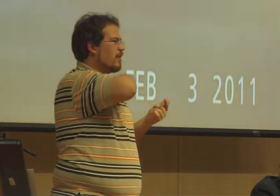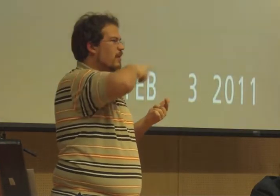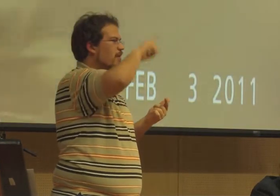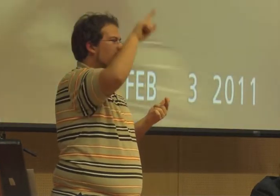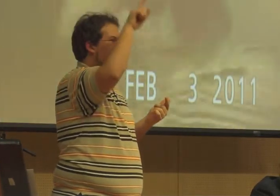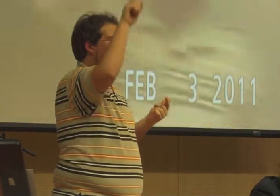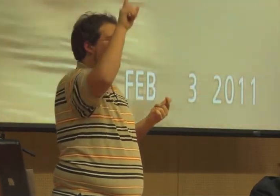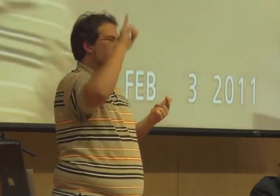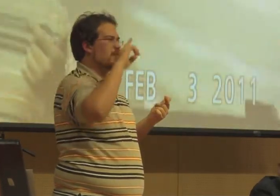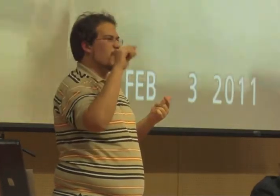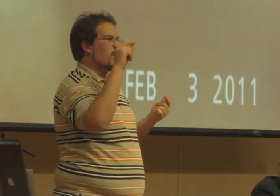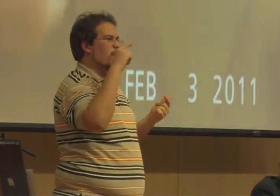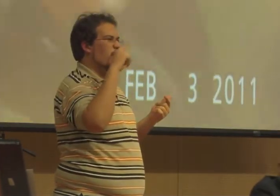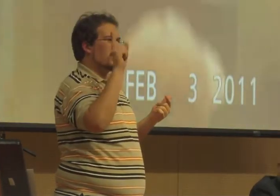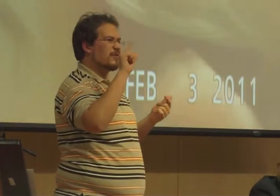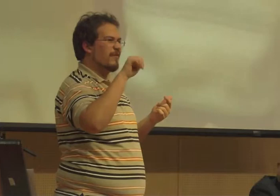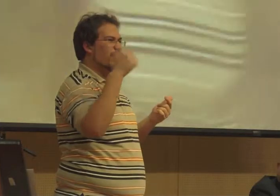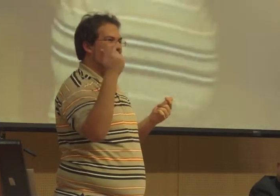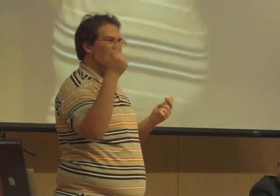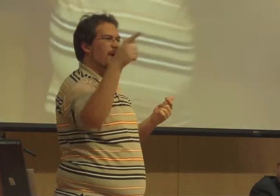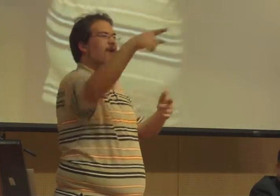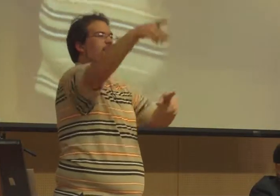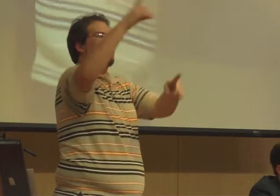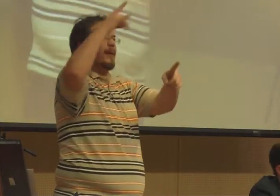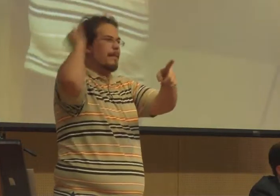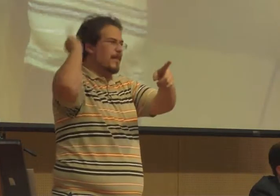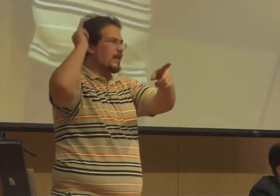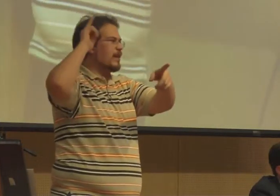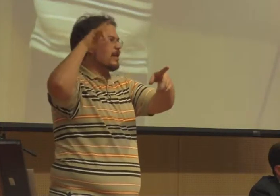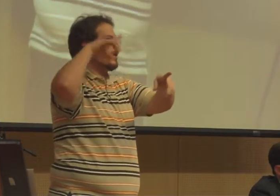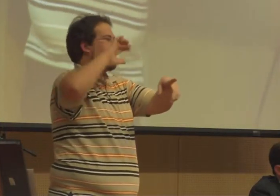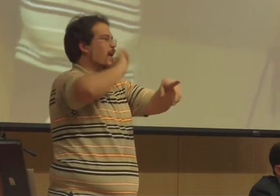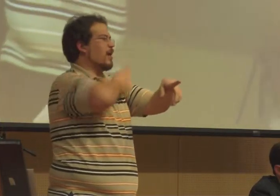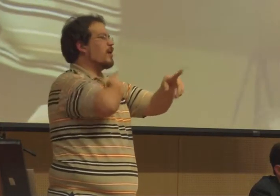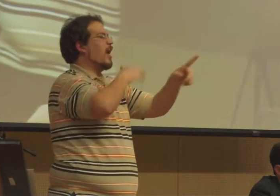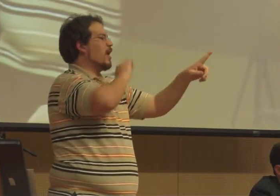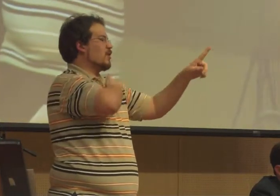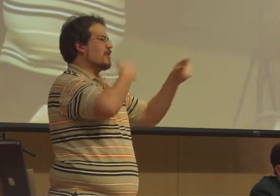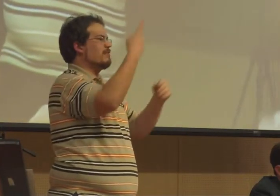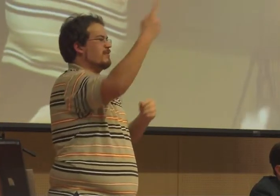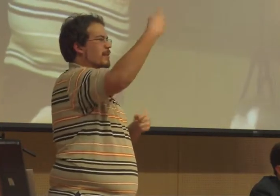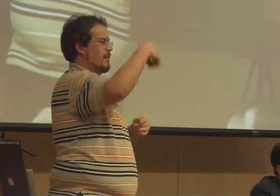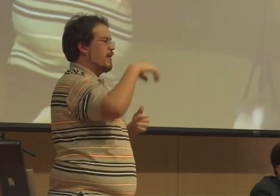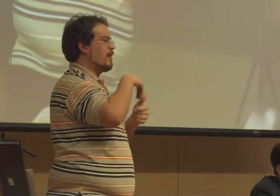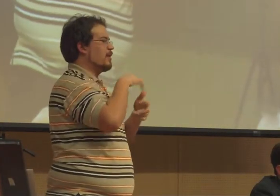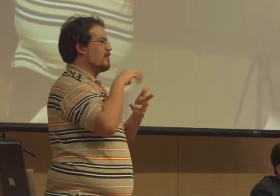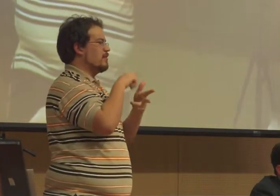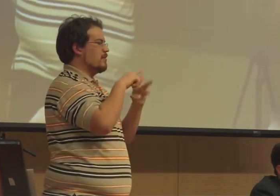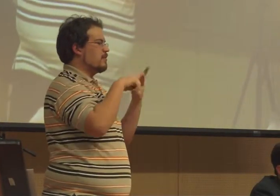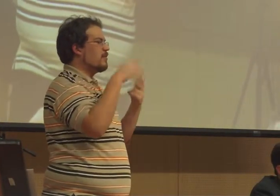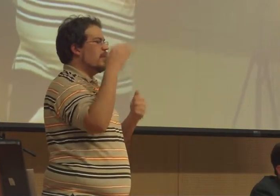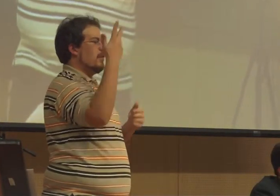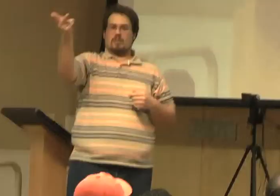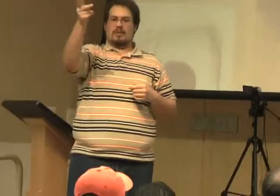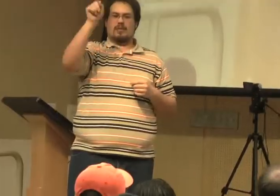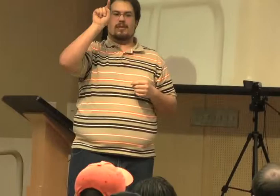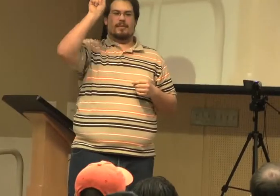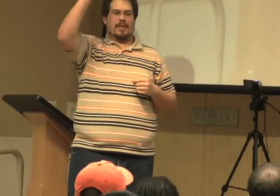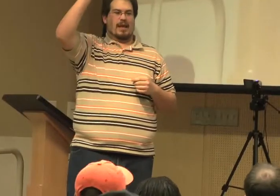is here? Adrian? Did I see Adrian? Where is everyone else? Okay, there's Debbie, there's Adrian, she'll be back. So the three